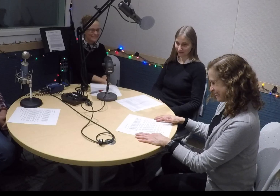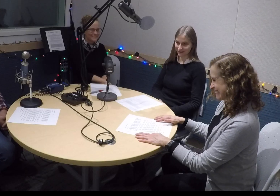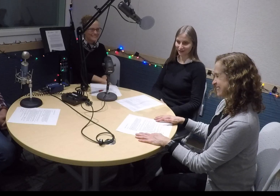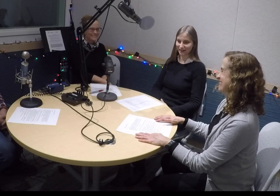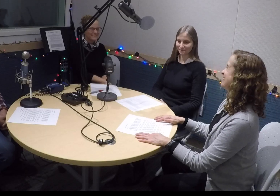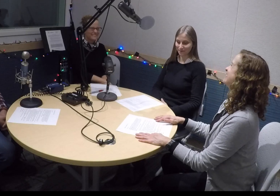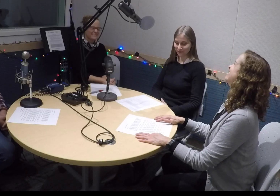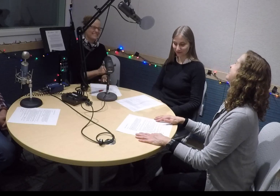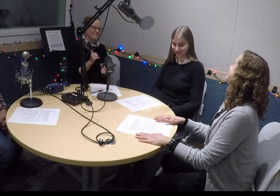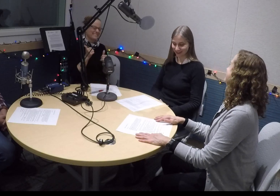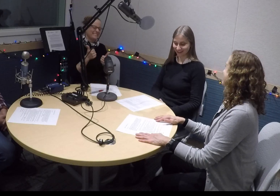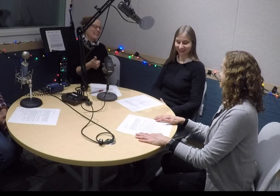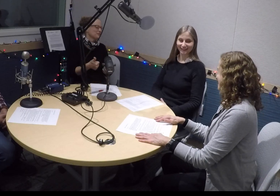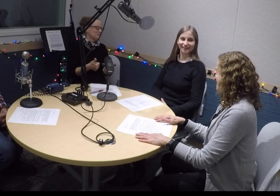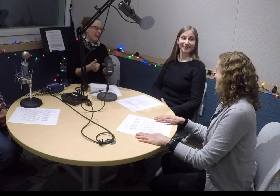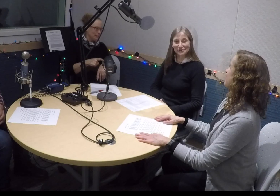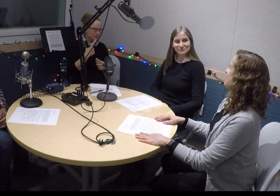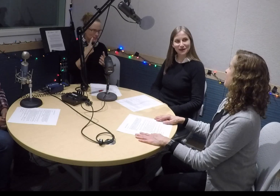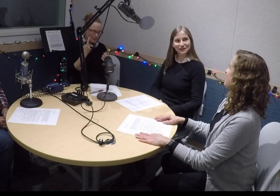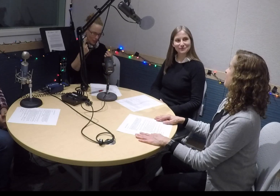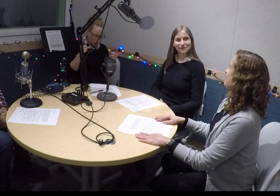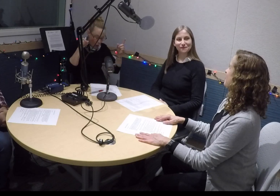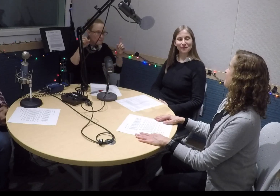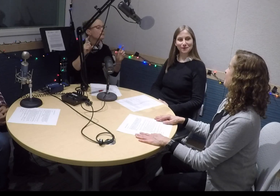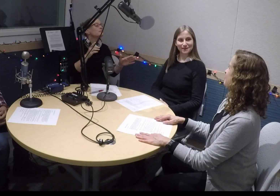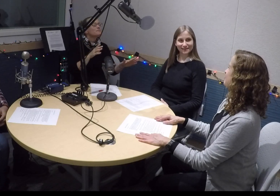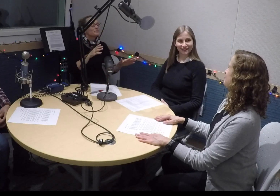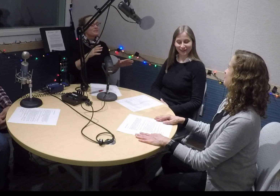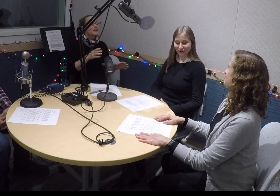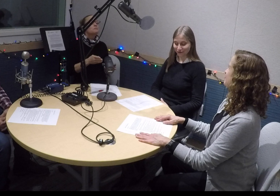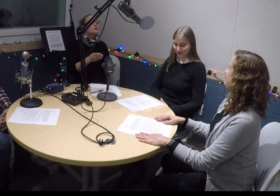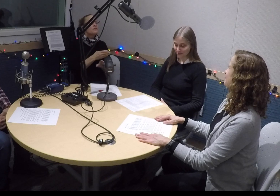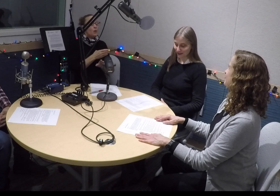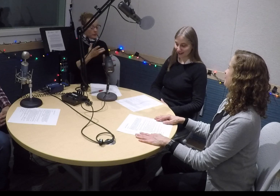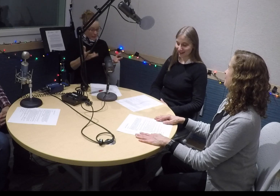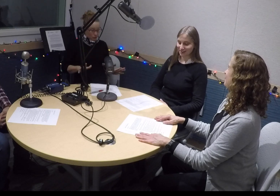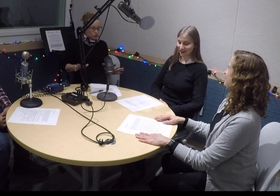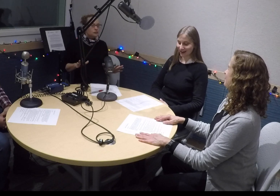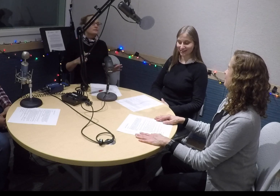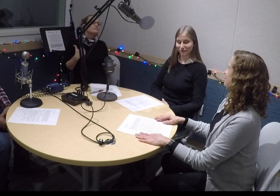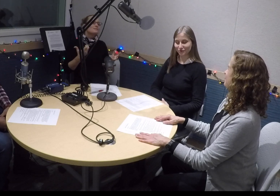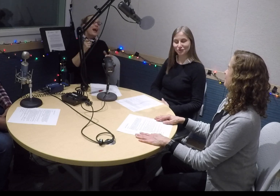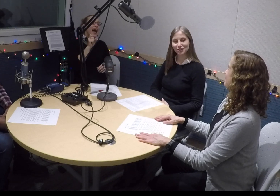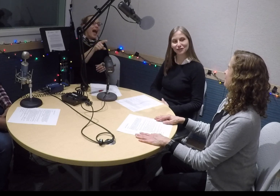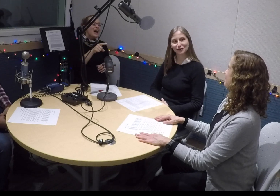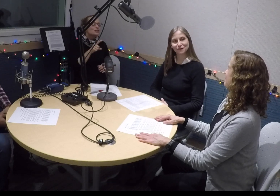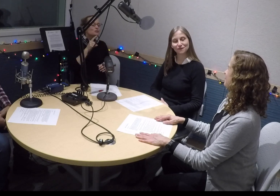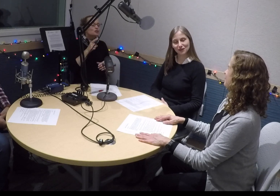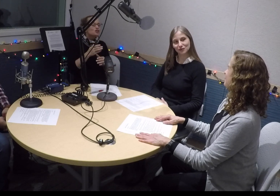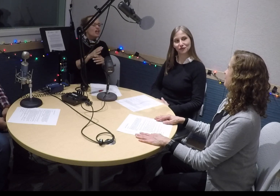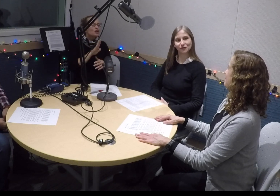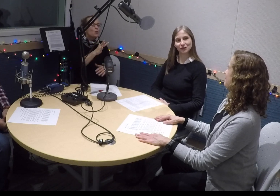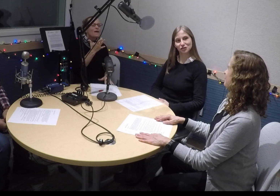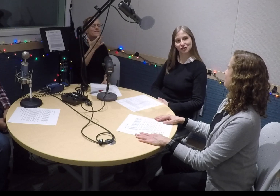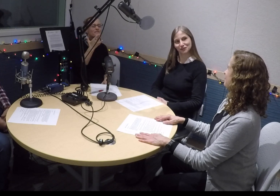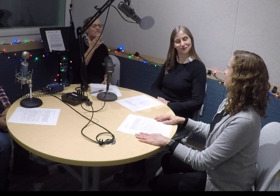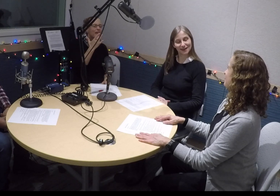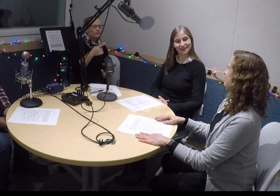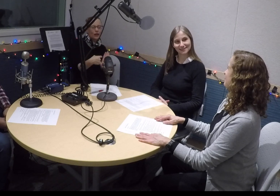great. Brenda, before we sign off, we would like to ask you to share your favorite feature of ASL